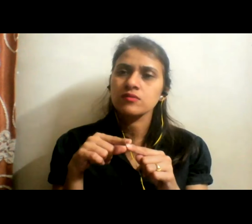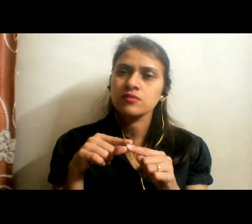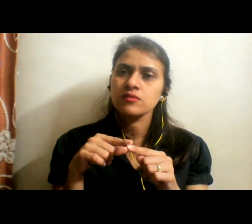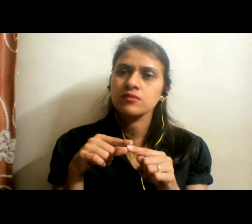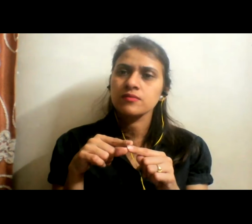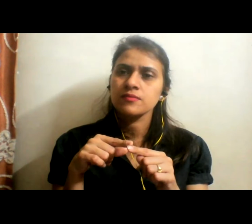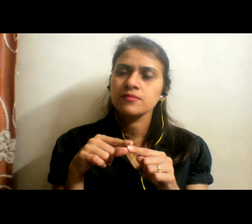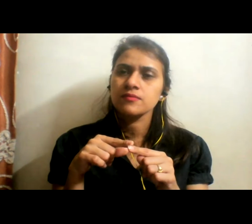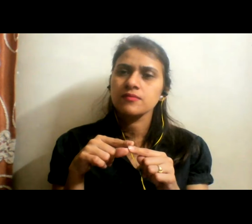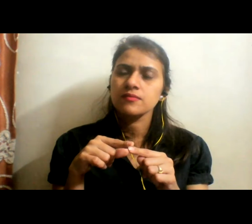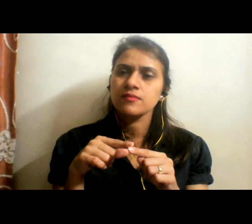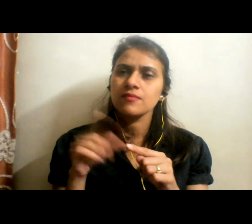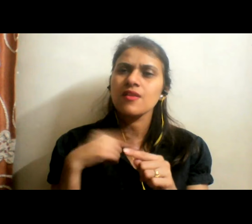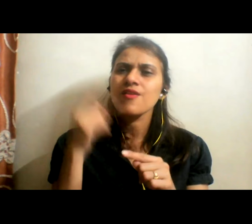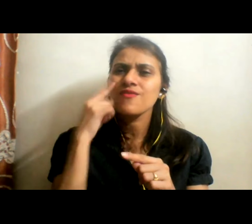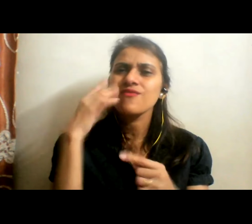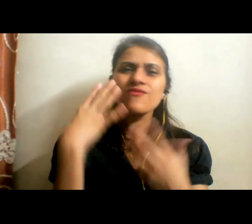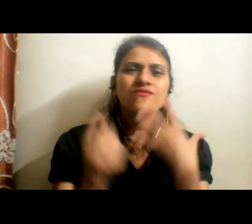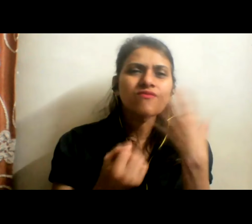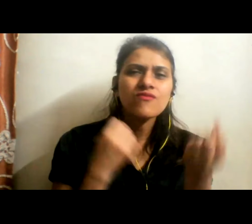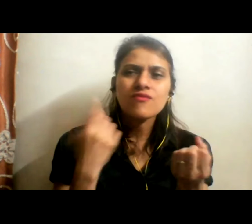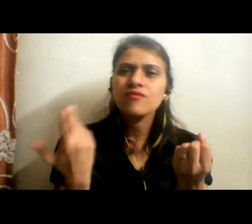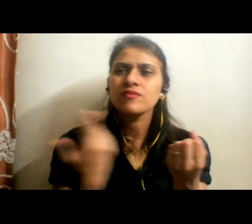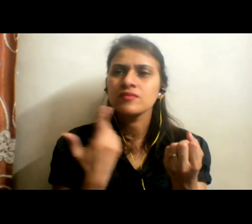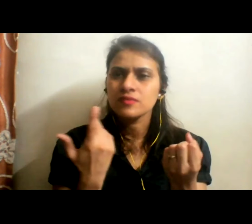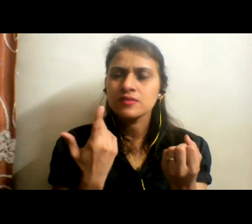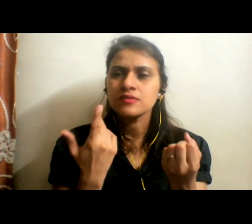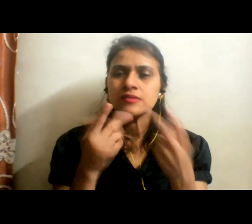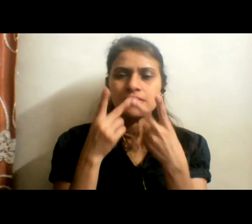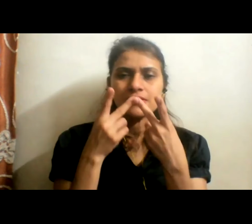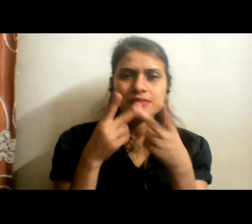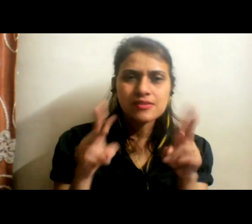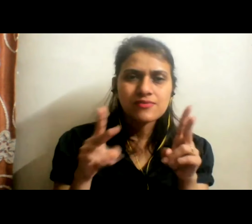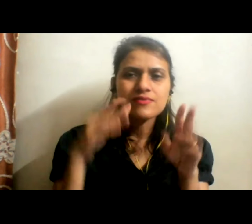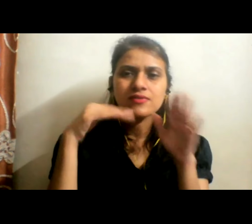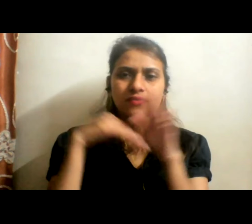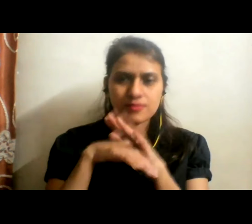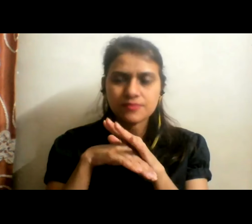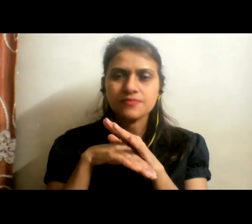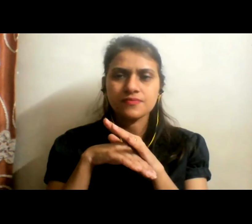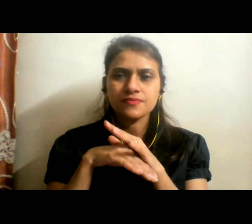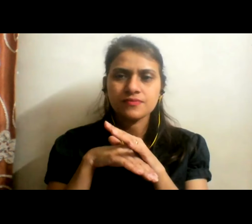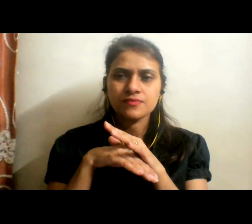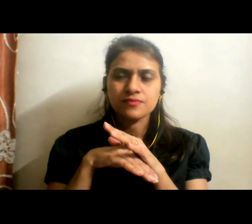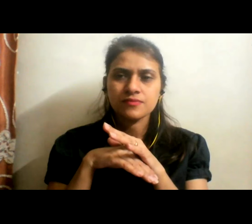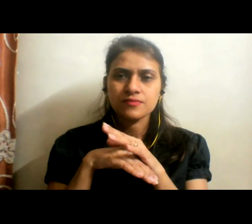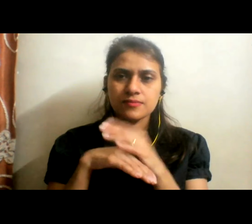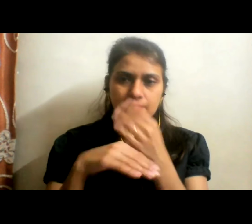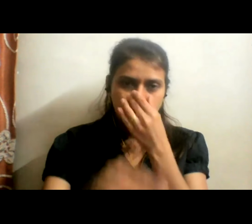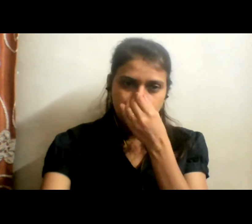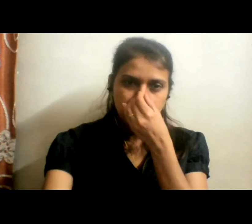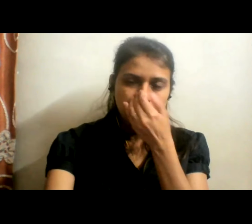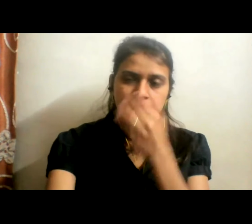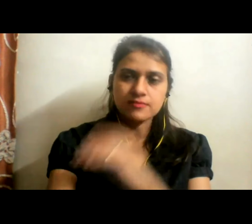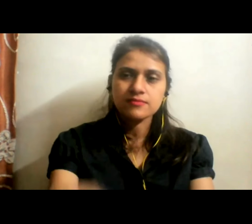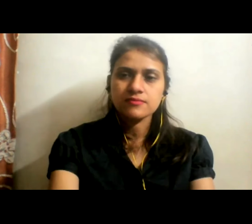basically what I have found, that is the difference between it's basically all related to text.